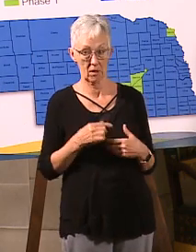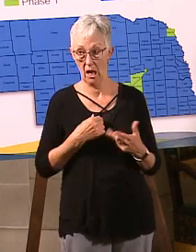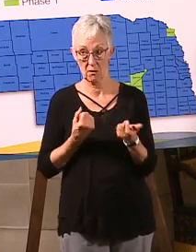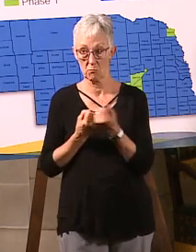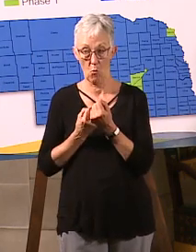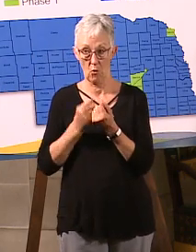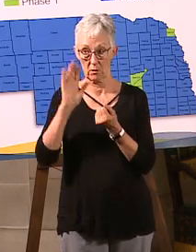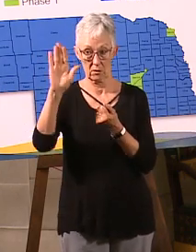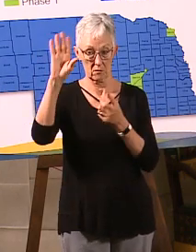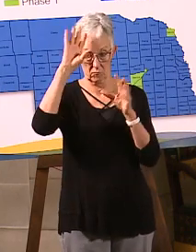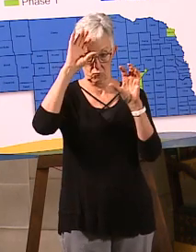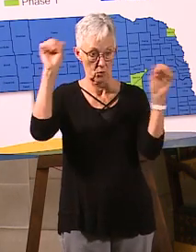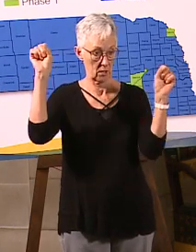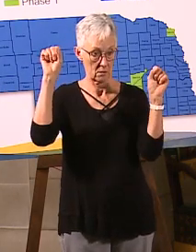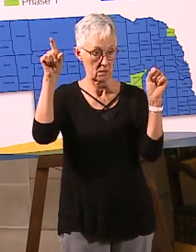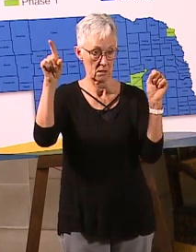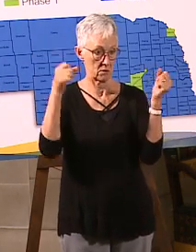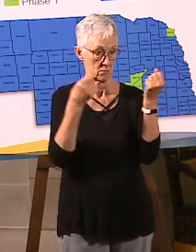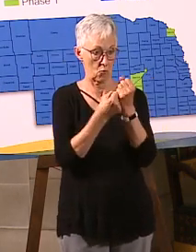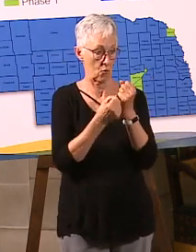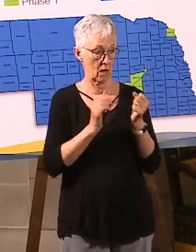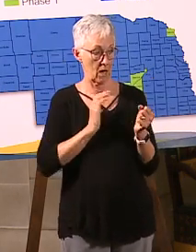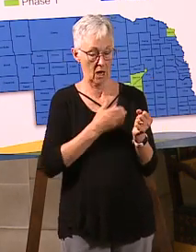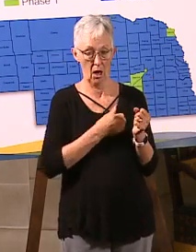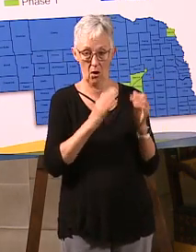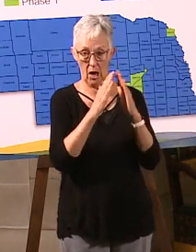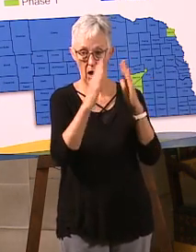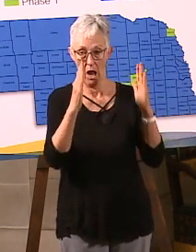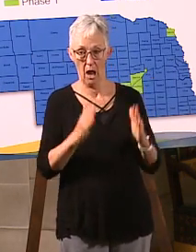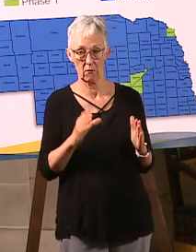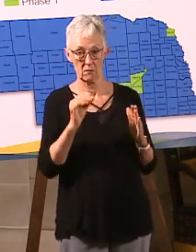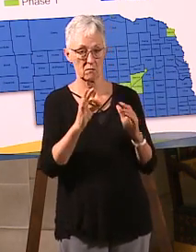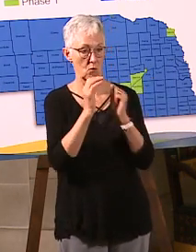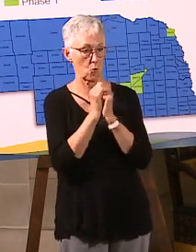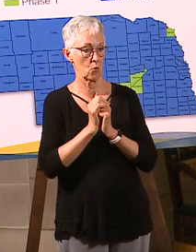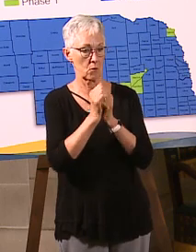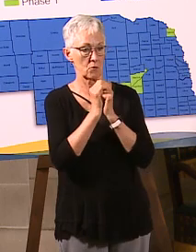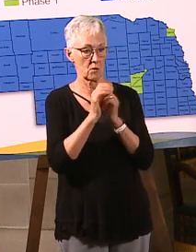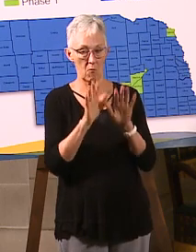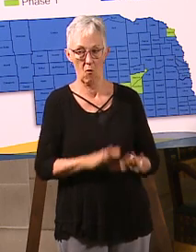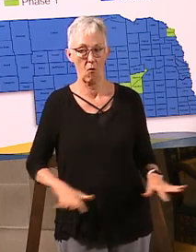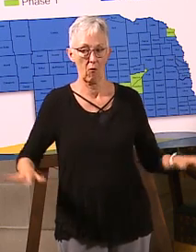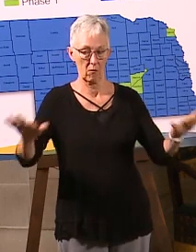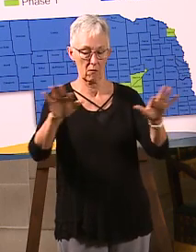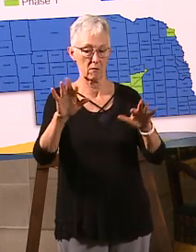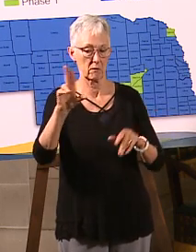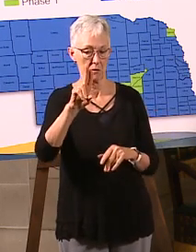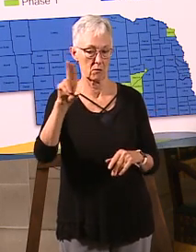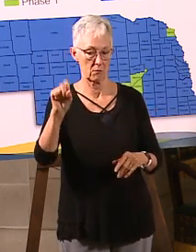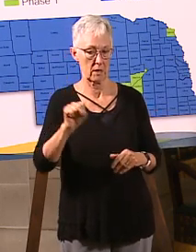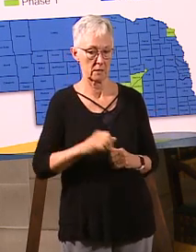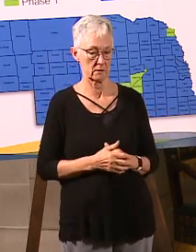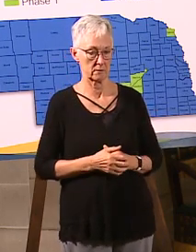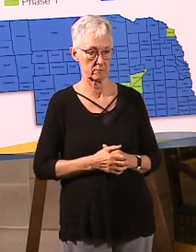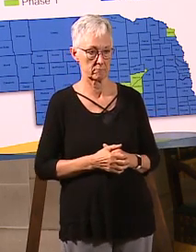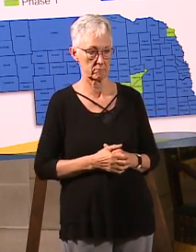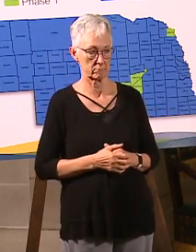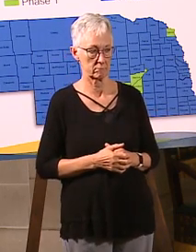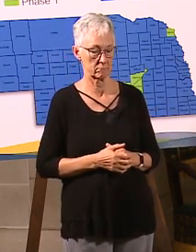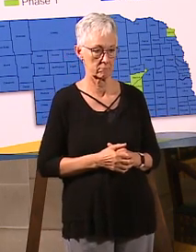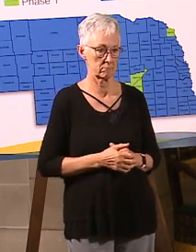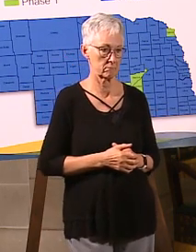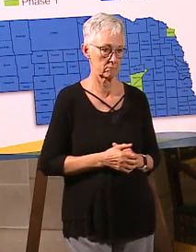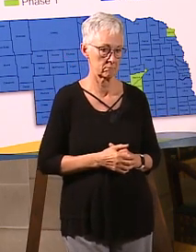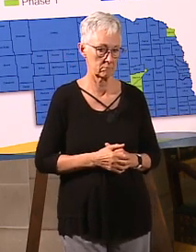President Trump as he's supporting our houses of worship across our great nation. Bill from 1011 has a couple of questions, starting